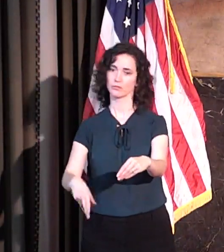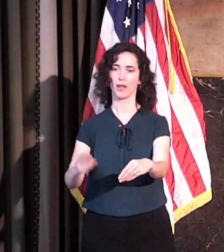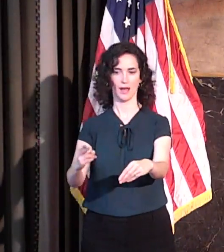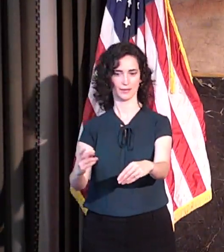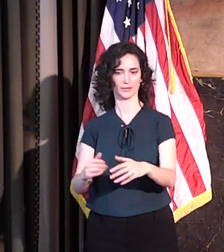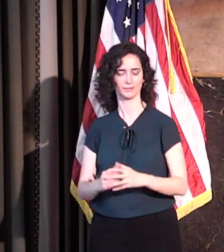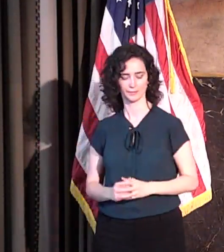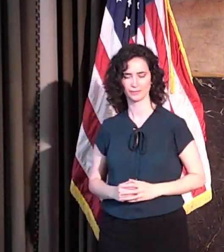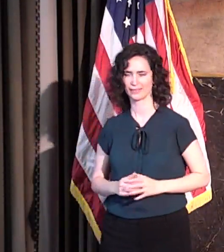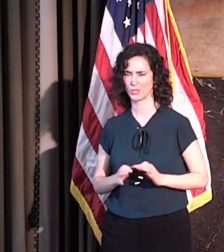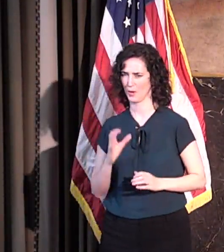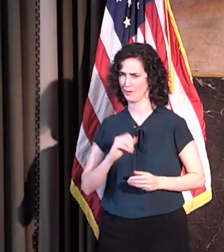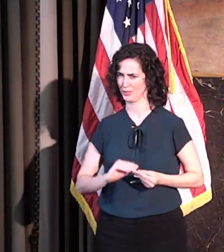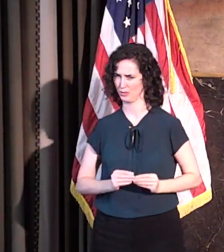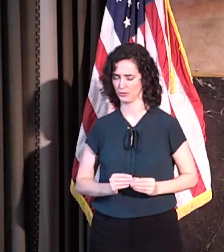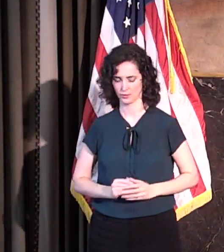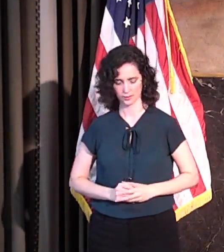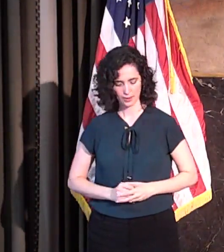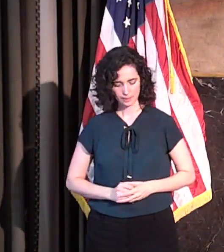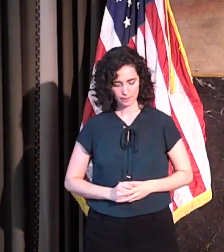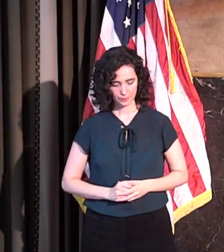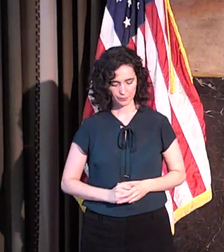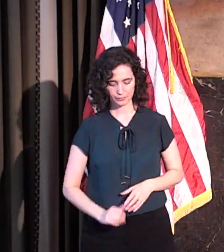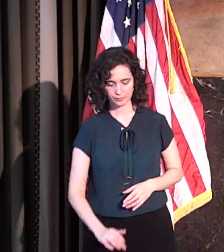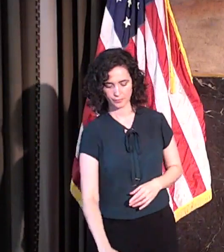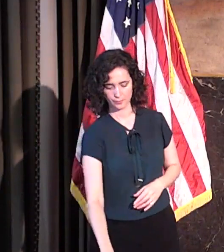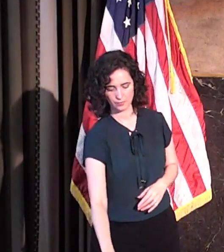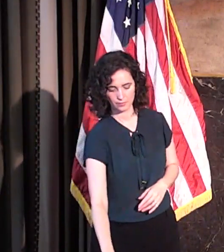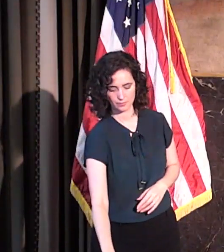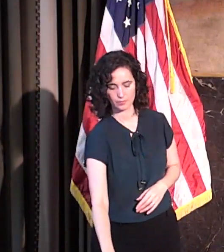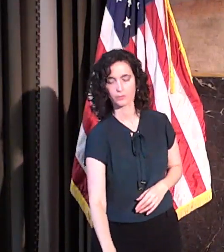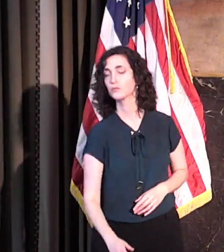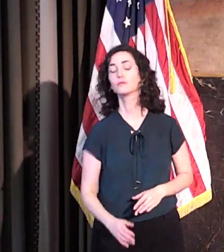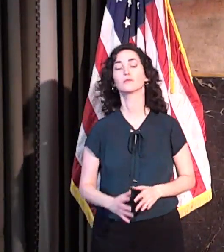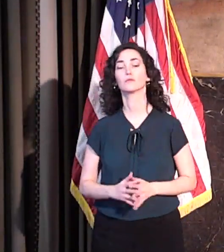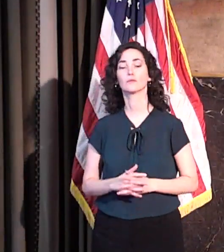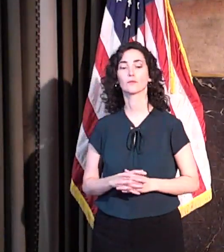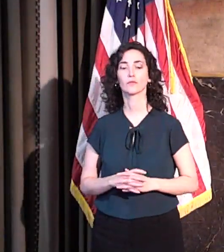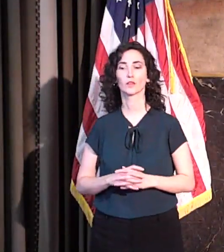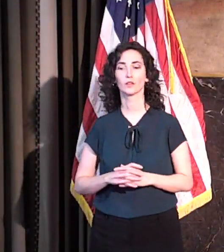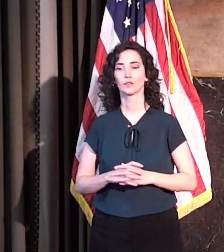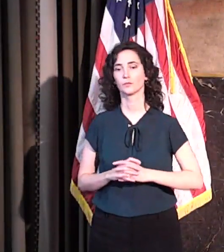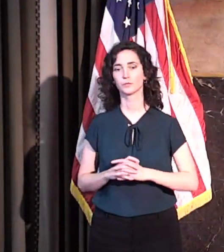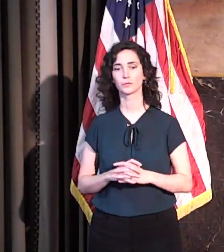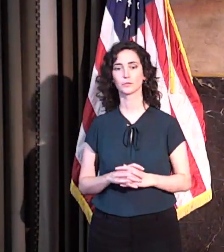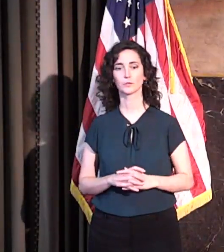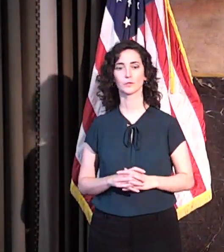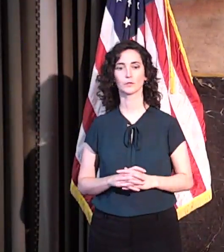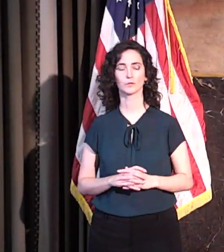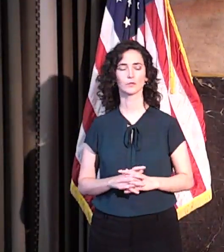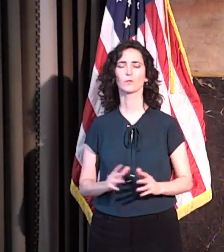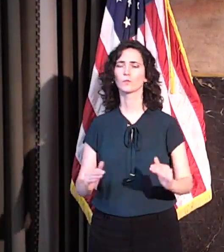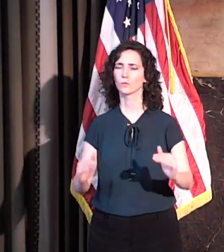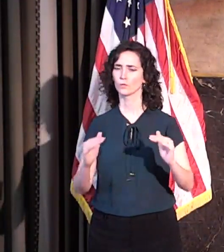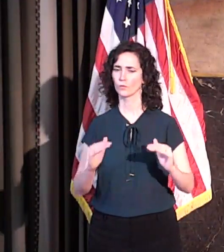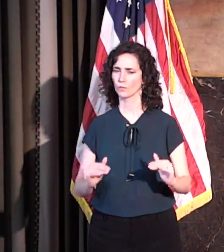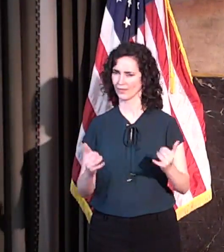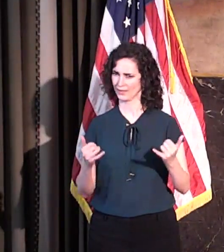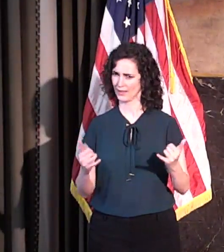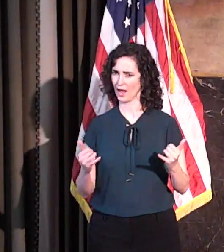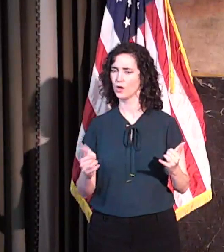Taking a step back now, we are tracking very closely what we consider to be breakthrough cases. So these